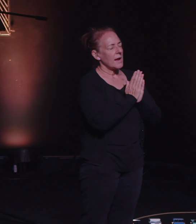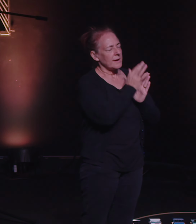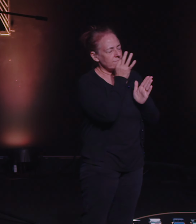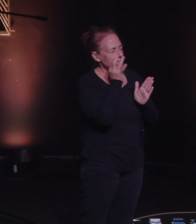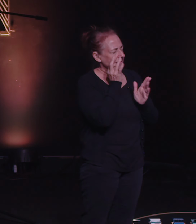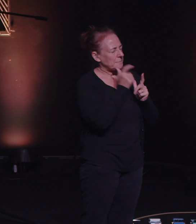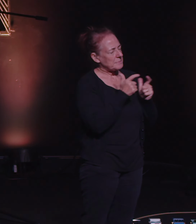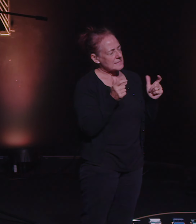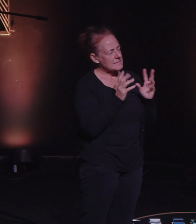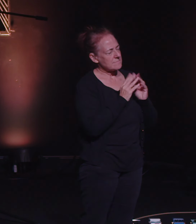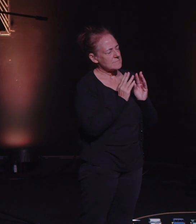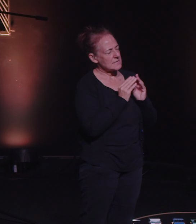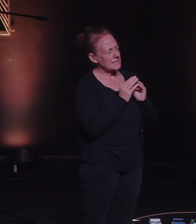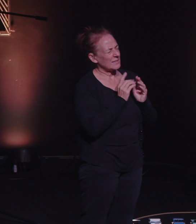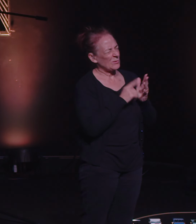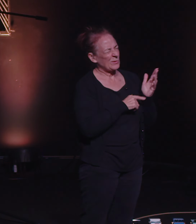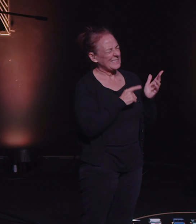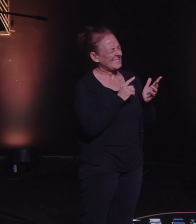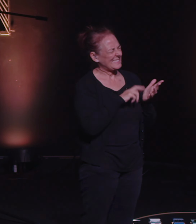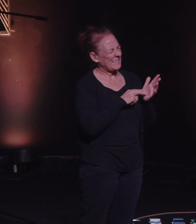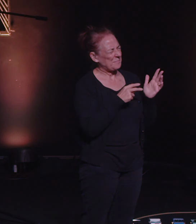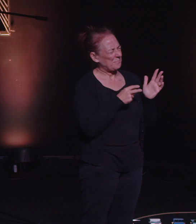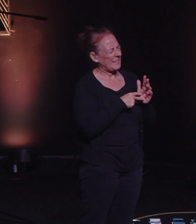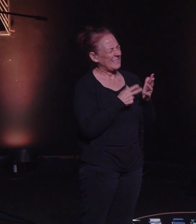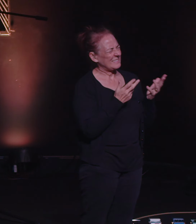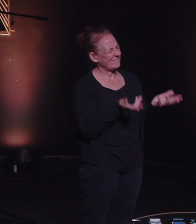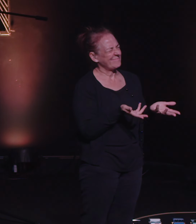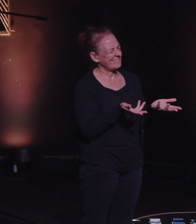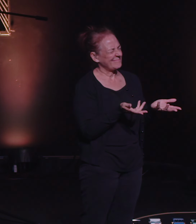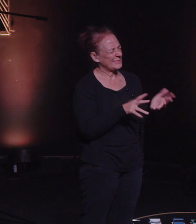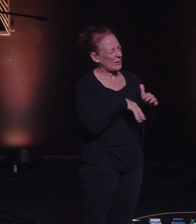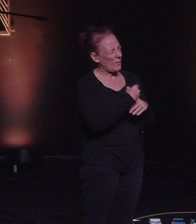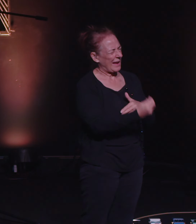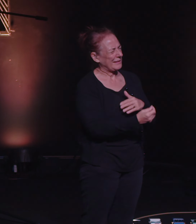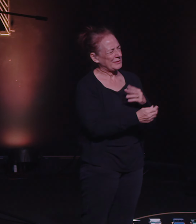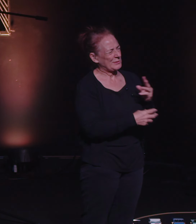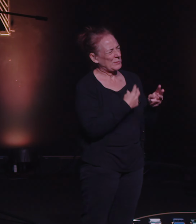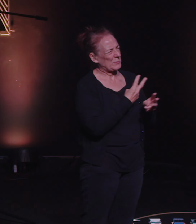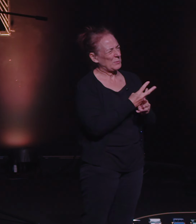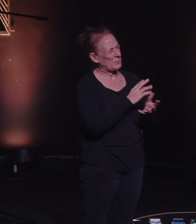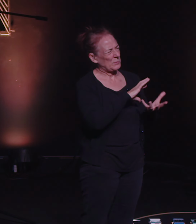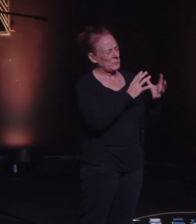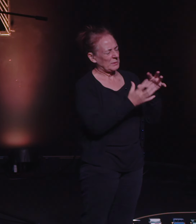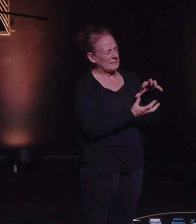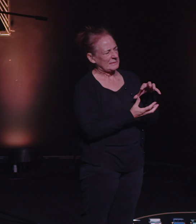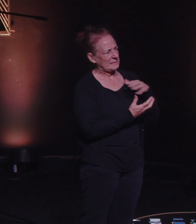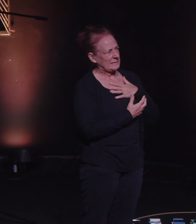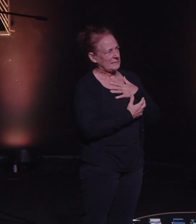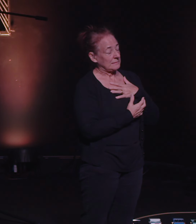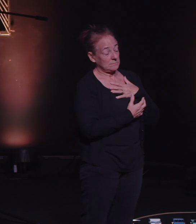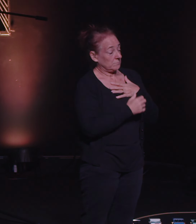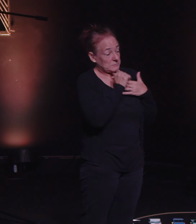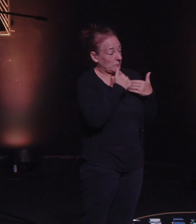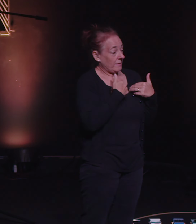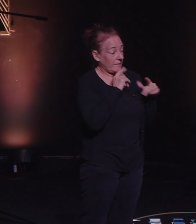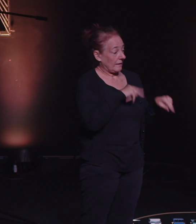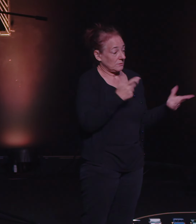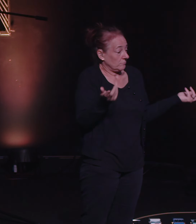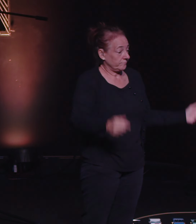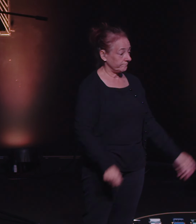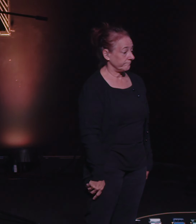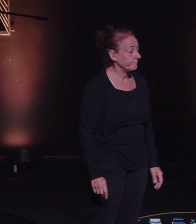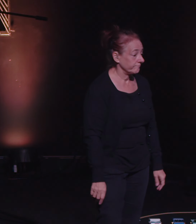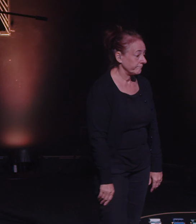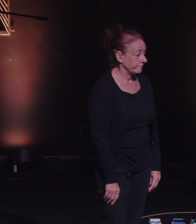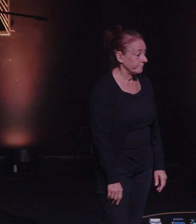having big meetings about what does that actually look like to go out into the world. I'm going to be honest with you. I do not have I can't give you a clear answer